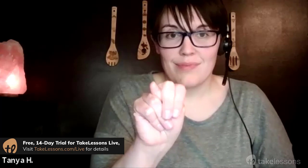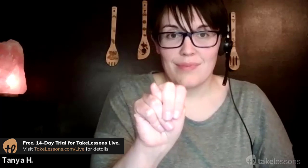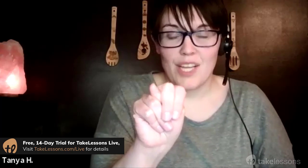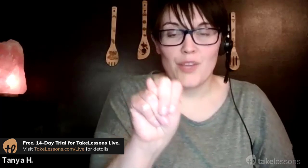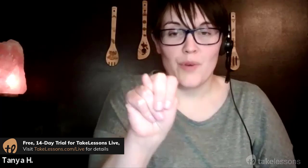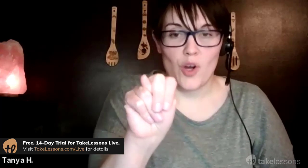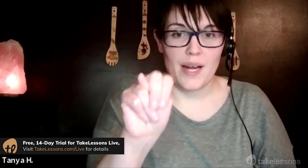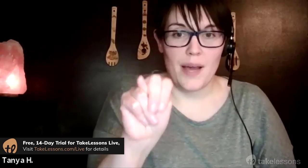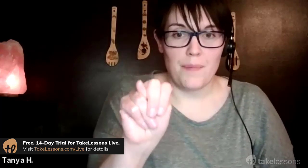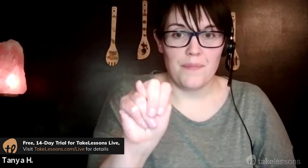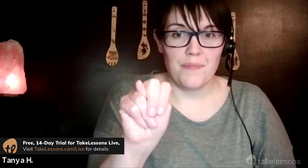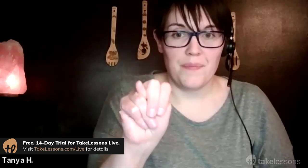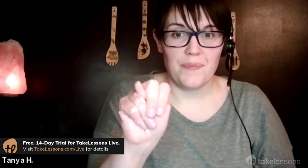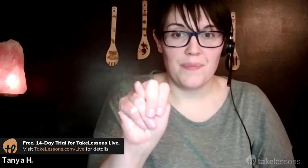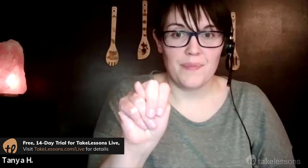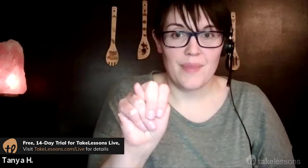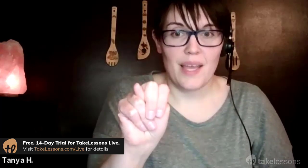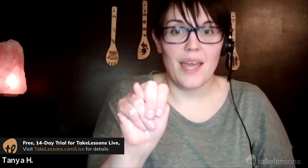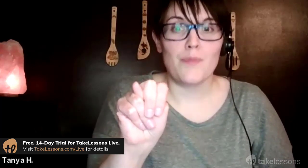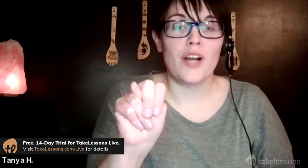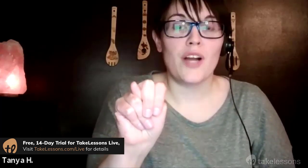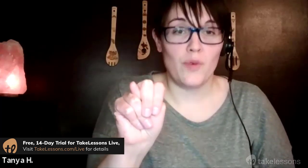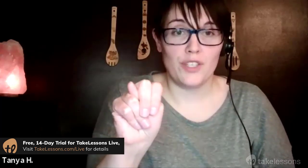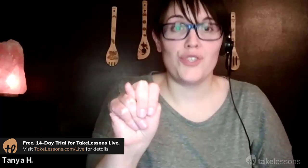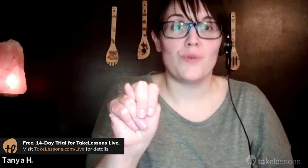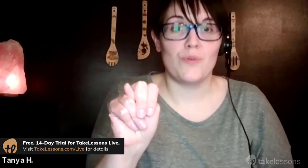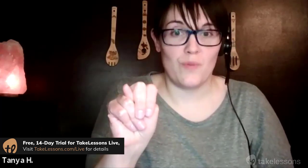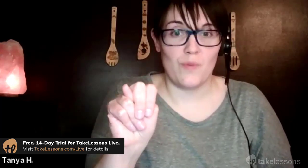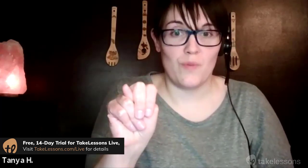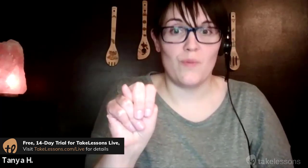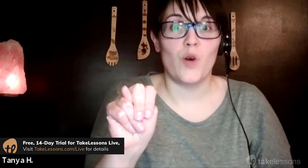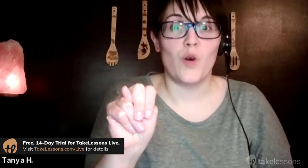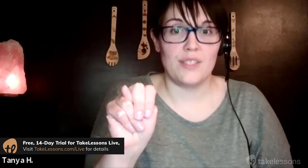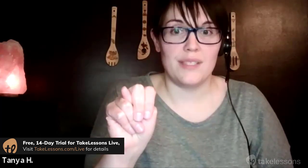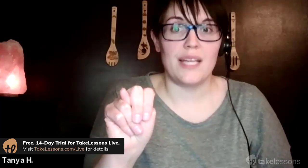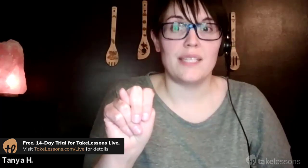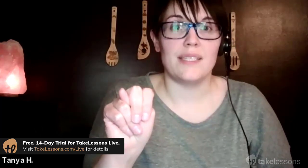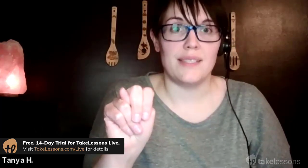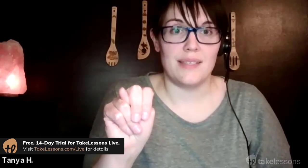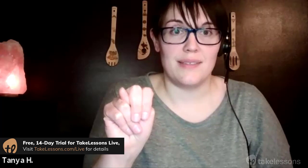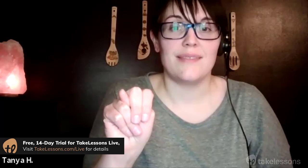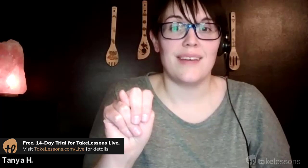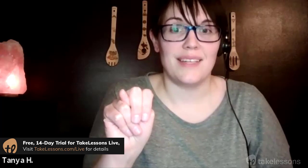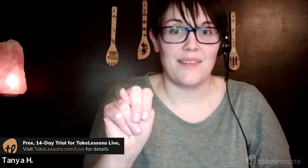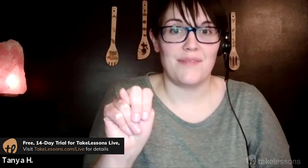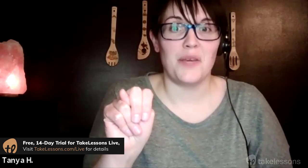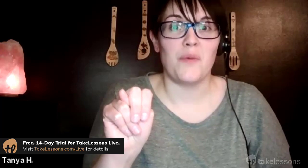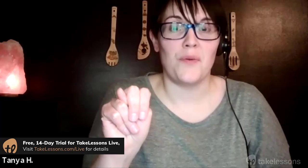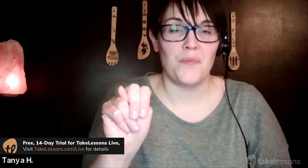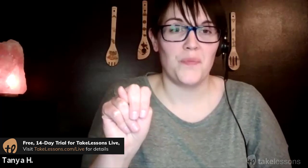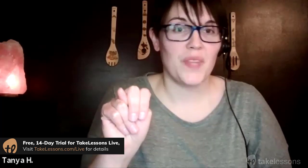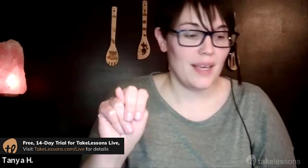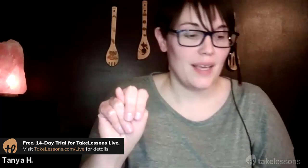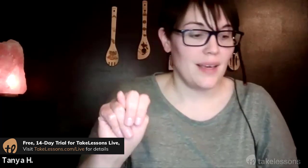And you would open it up. Amber, I will do words and sentences. I definitely will.